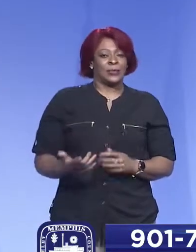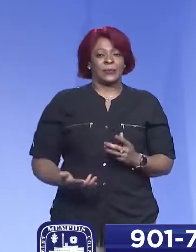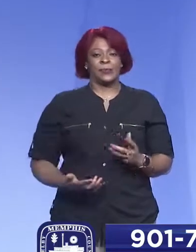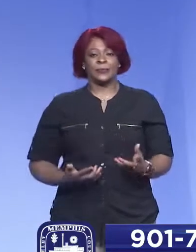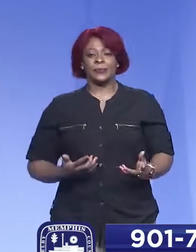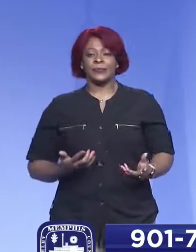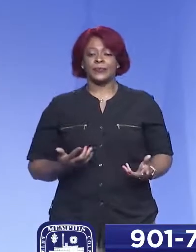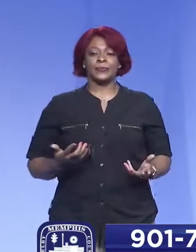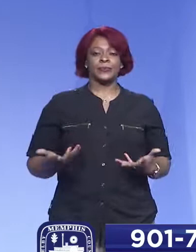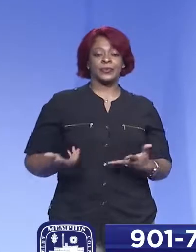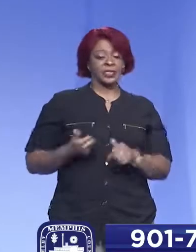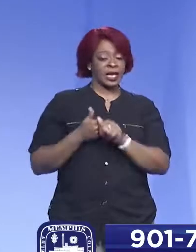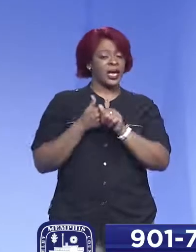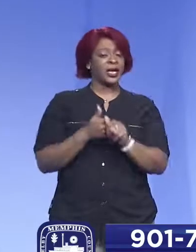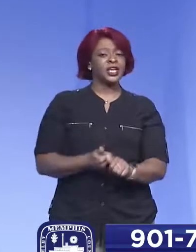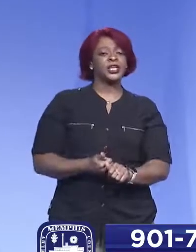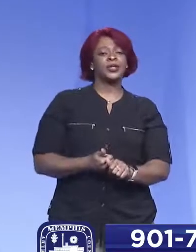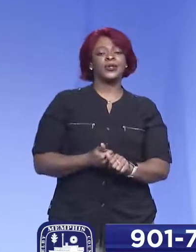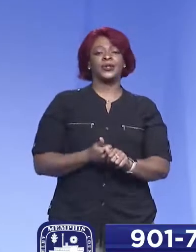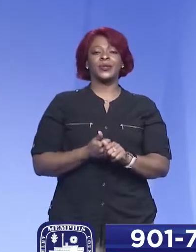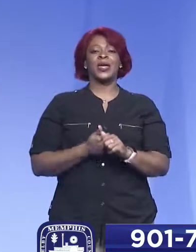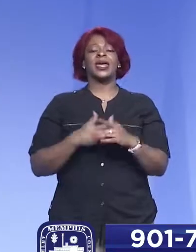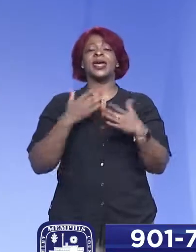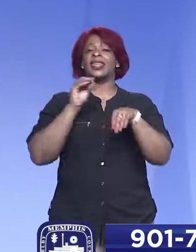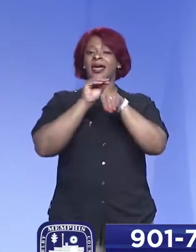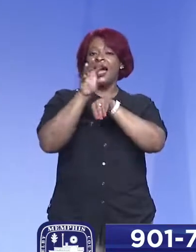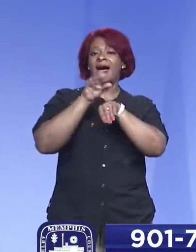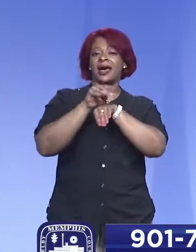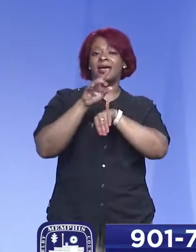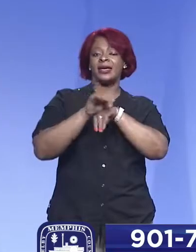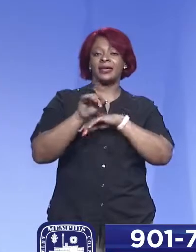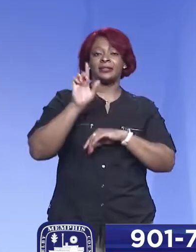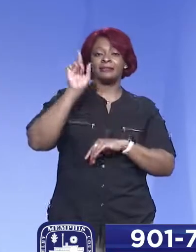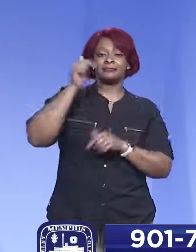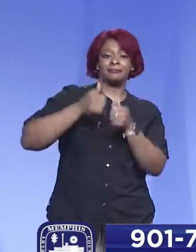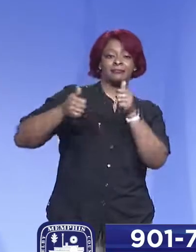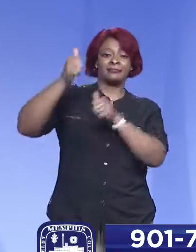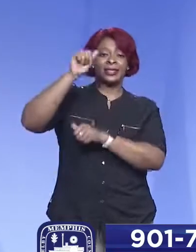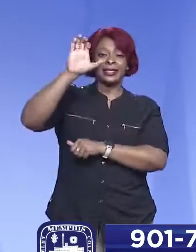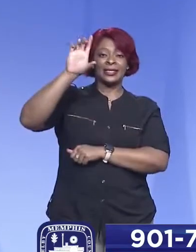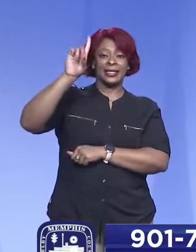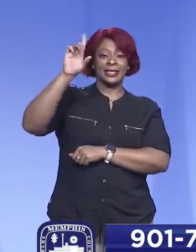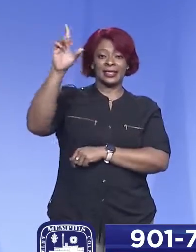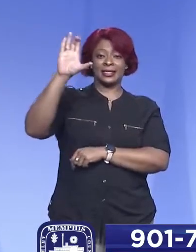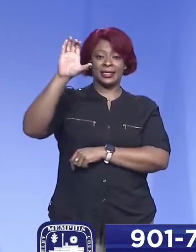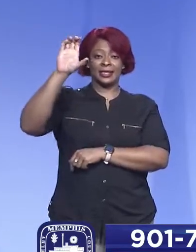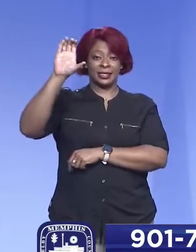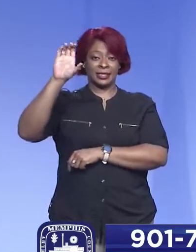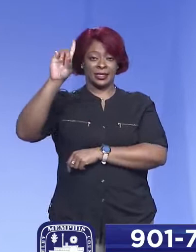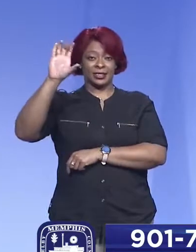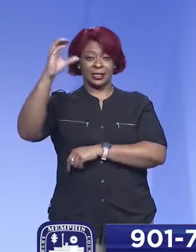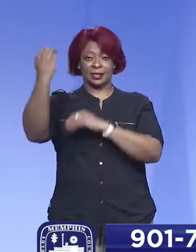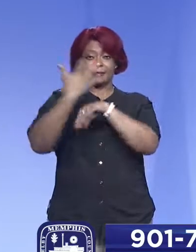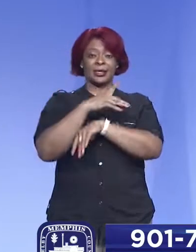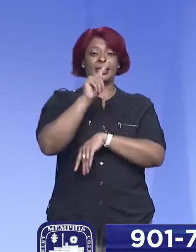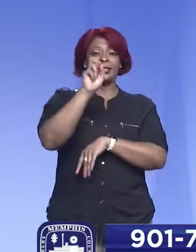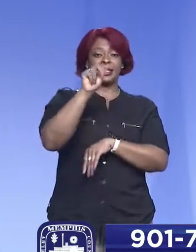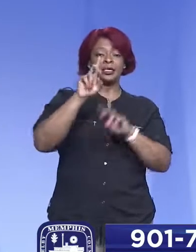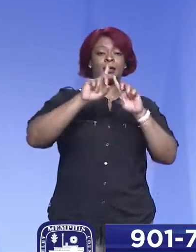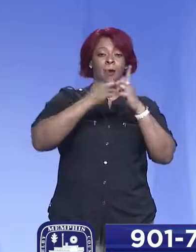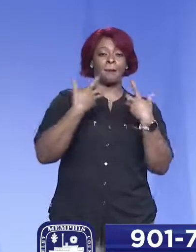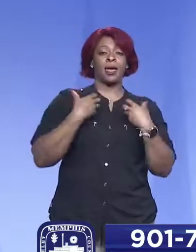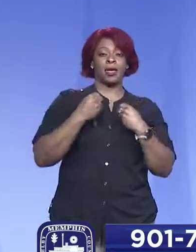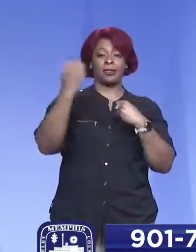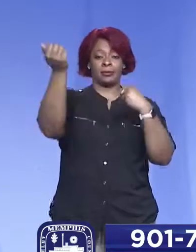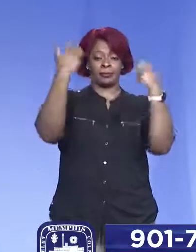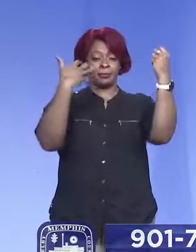to adhere to the guidance of the CDC and the Tennessee Department of Health, so